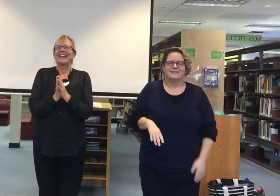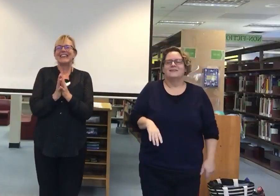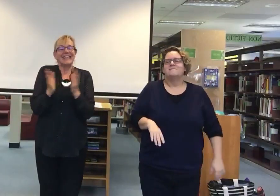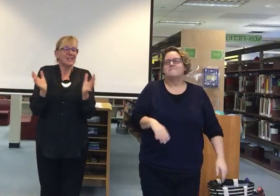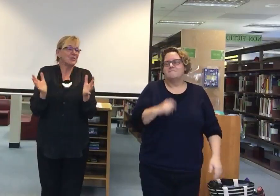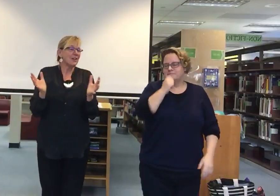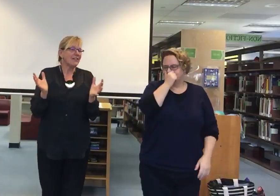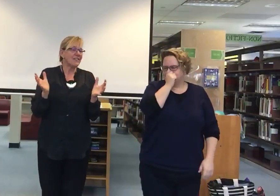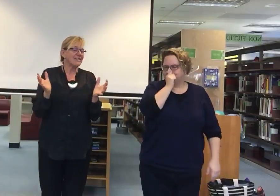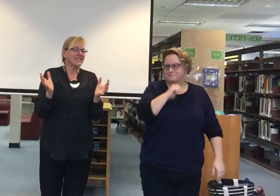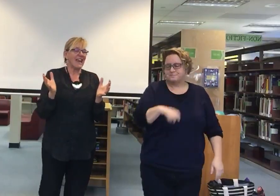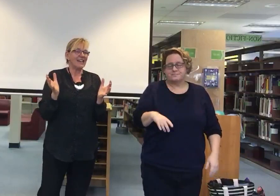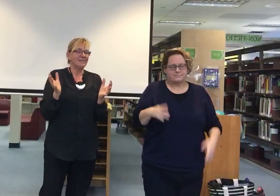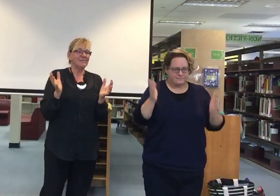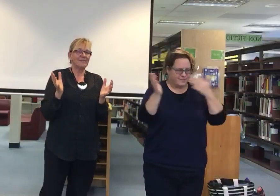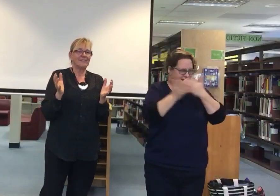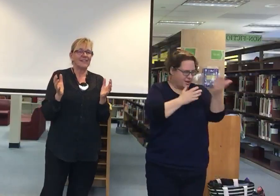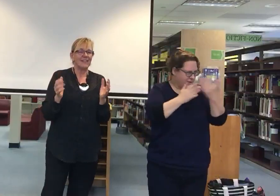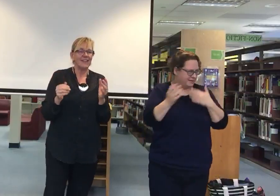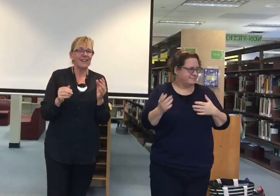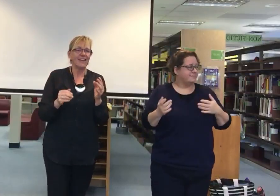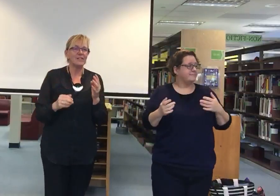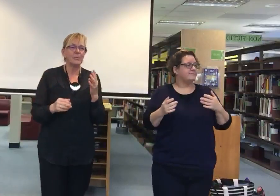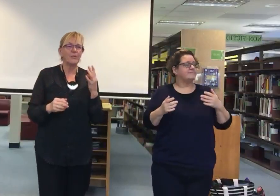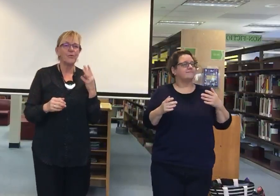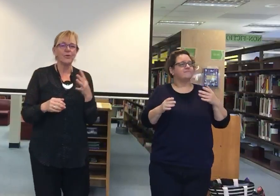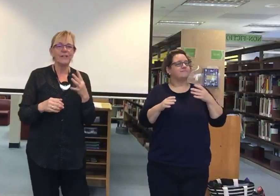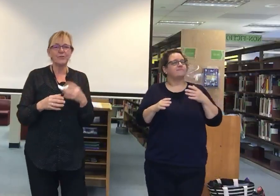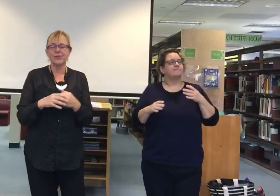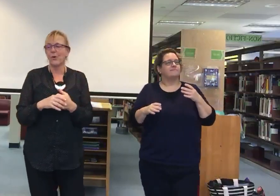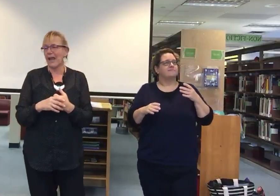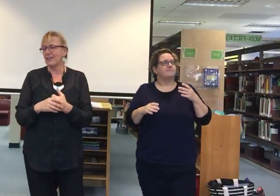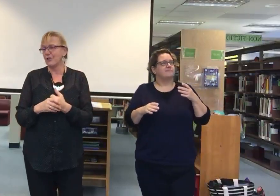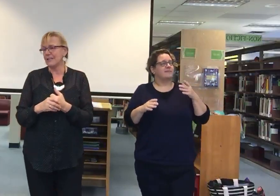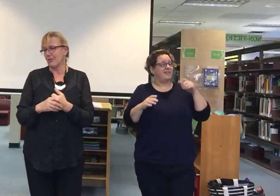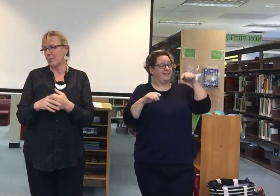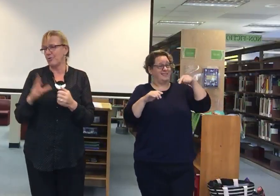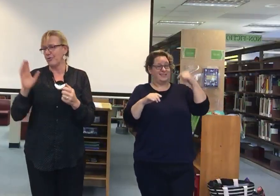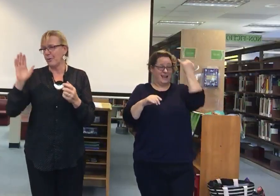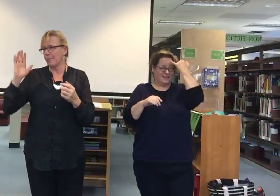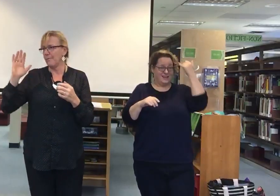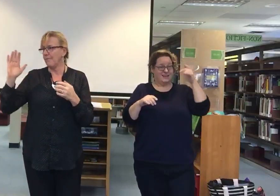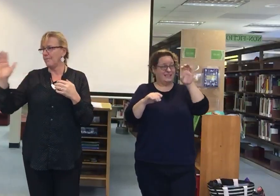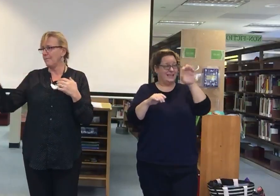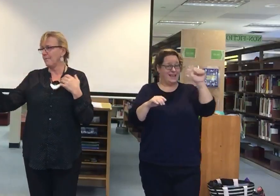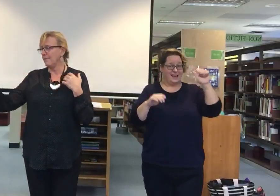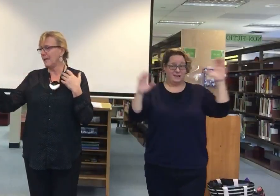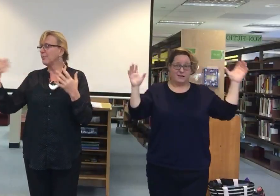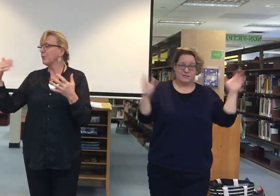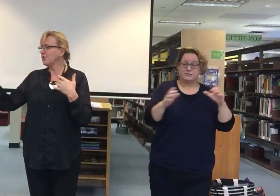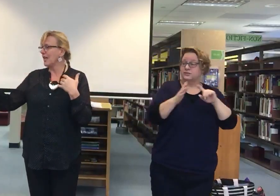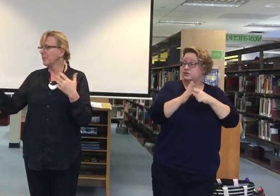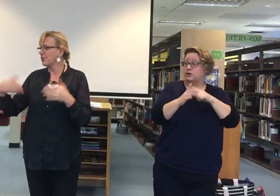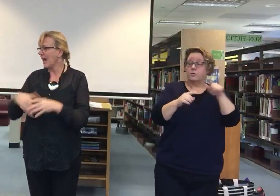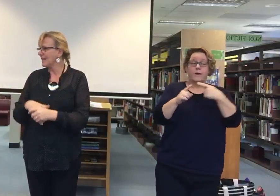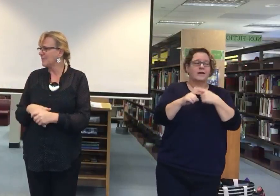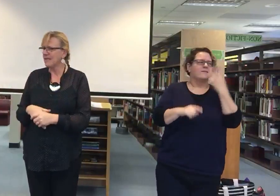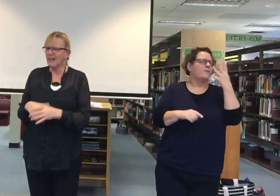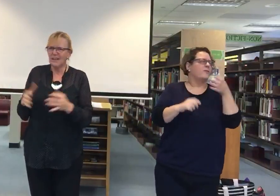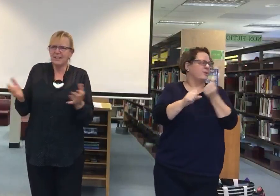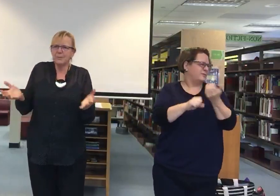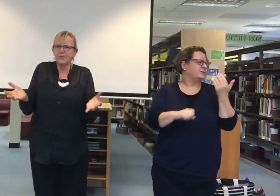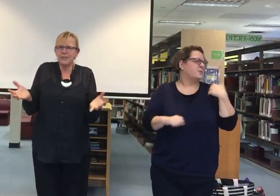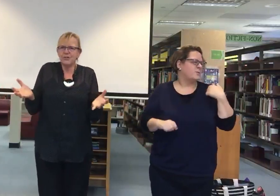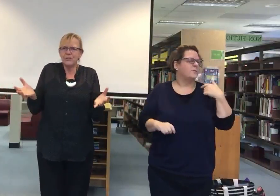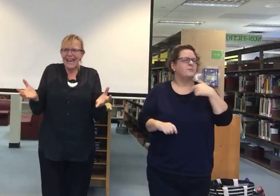So the history of this day is about 4 years ago, Andrea Drummond from Maple Ridge and I were chatting.